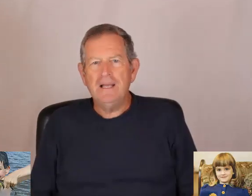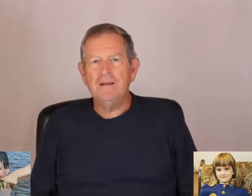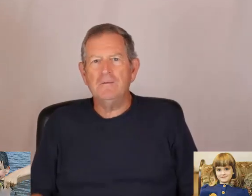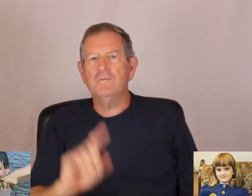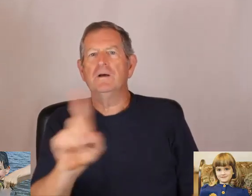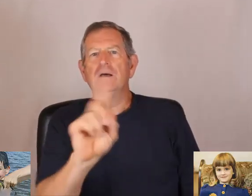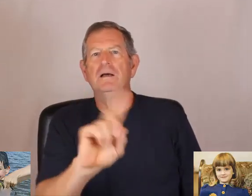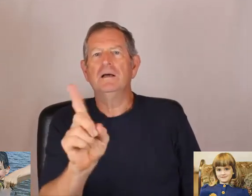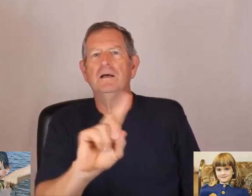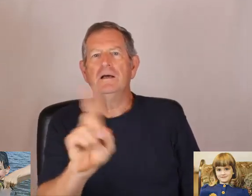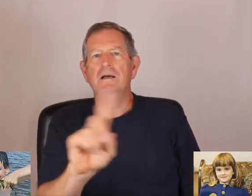Live.